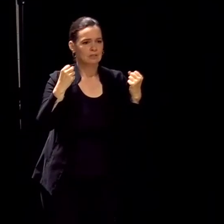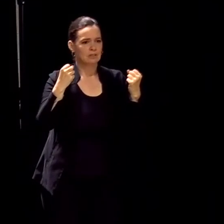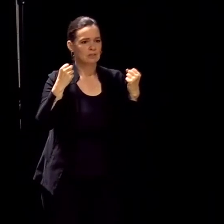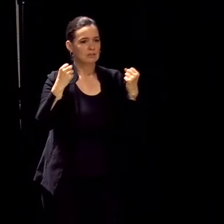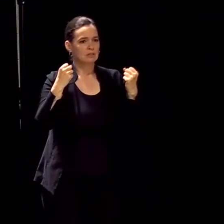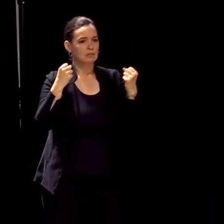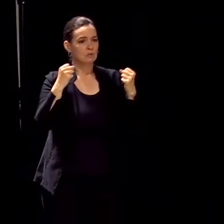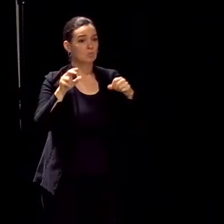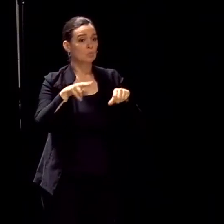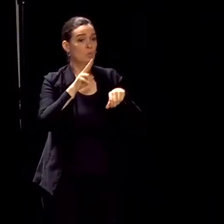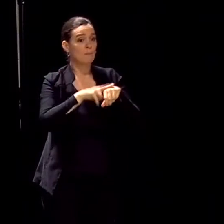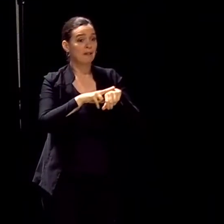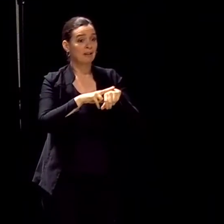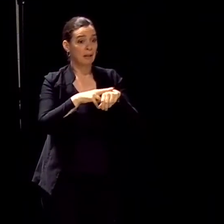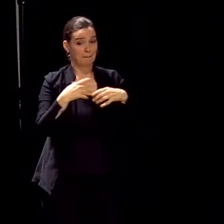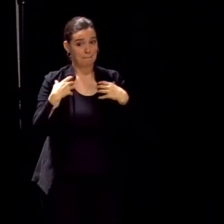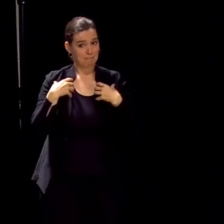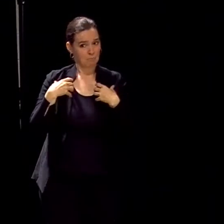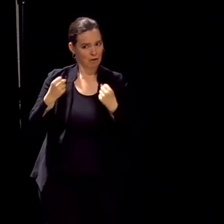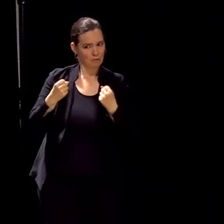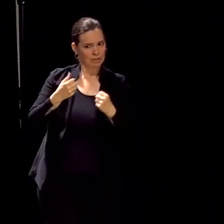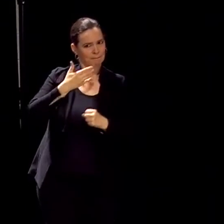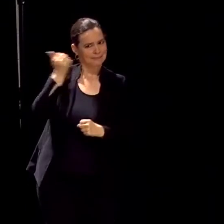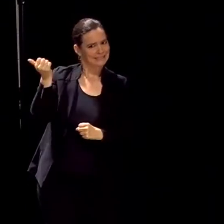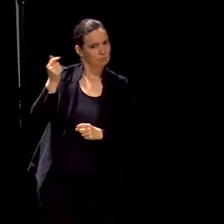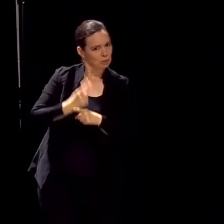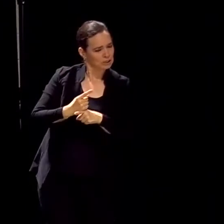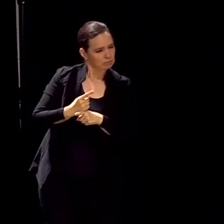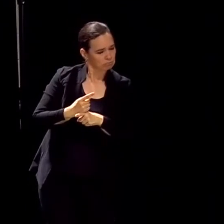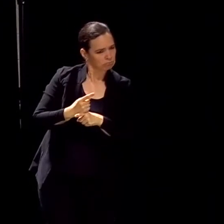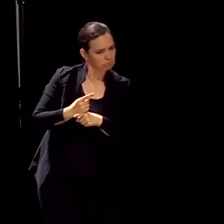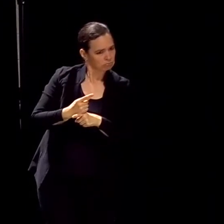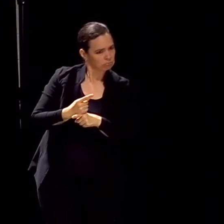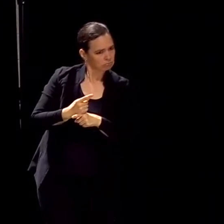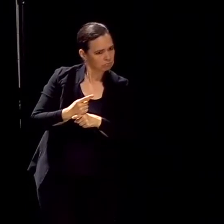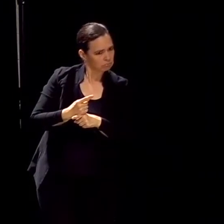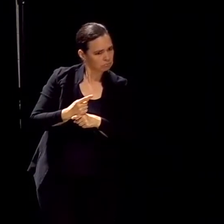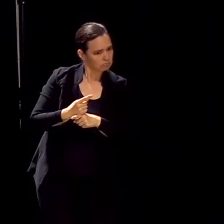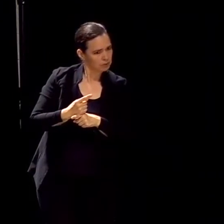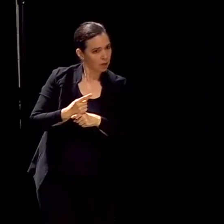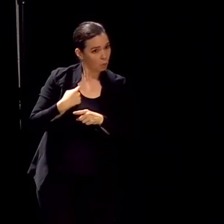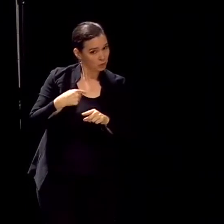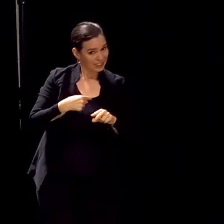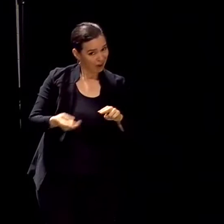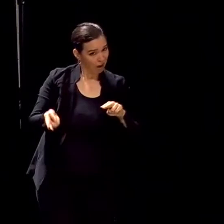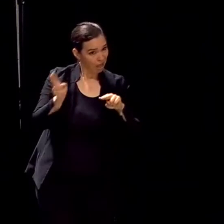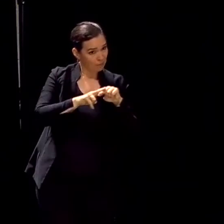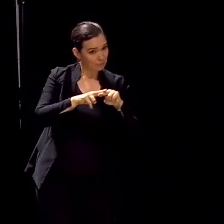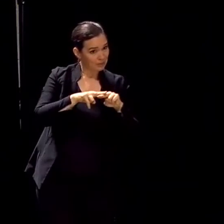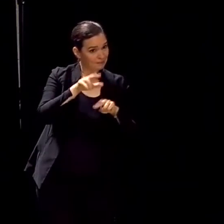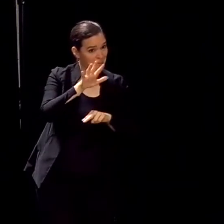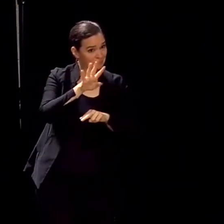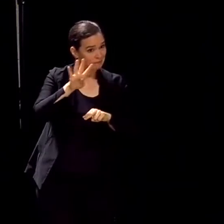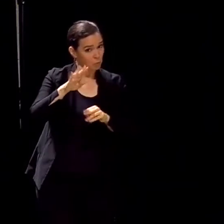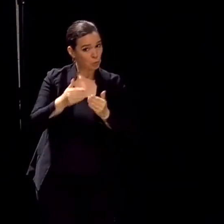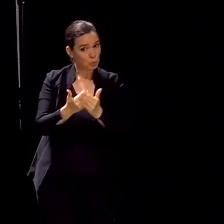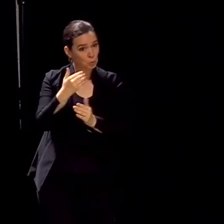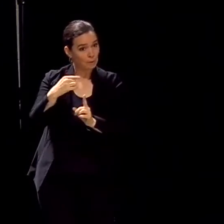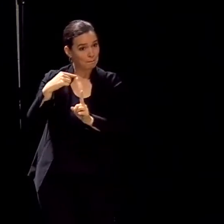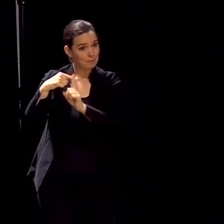our best recovery day during the pandemic. I don't know. But we still went up 45 because we had 120 new